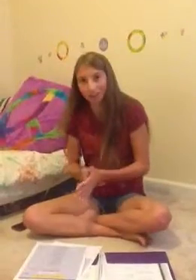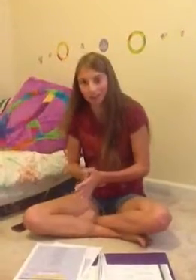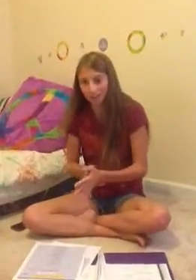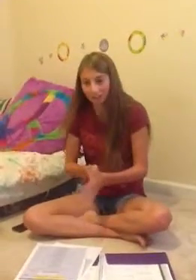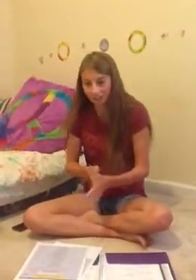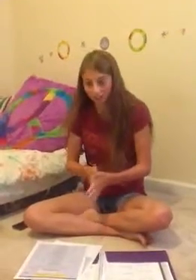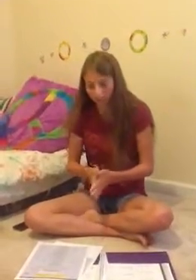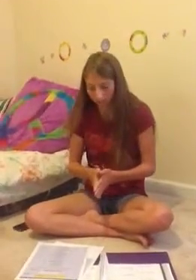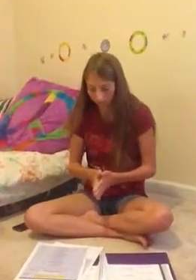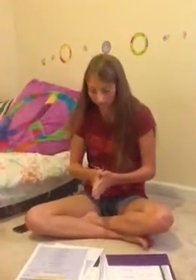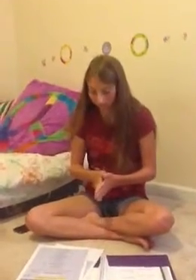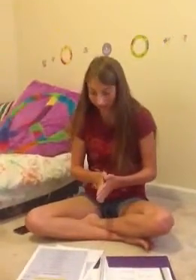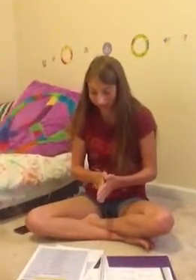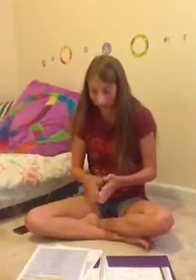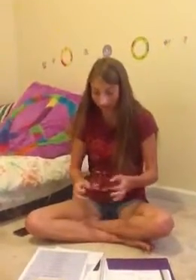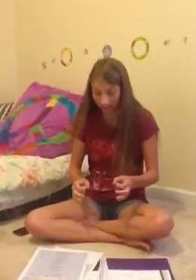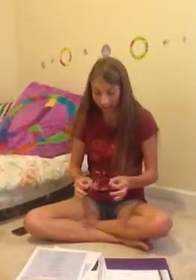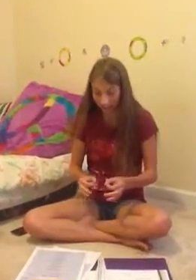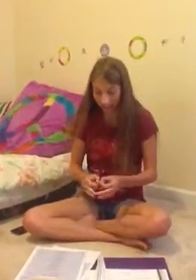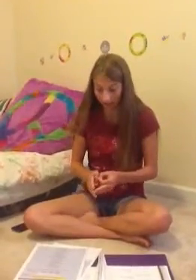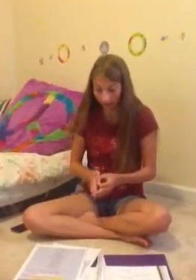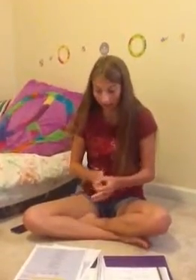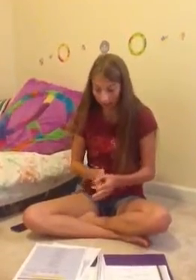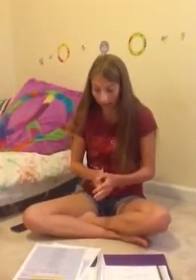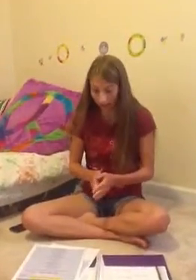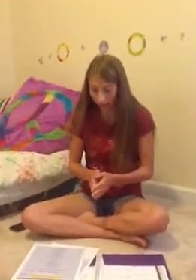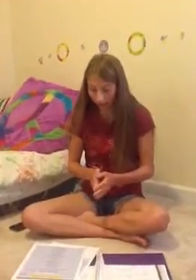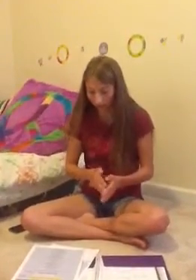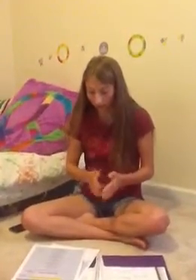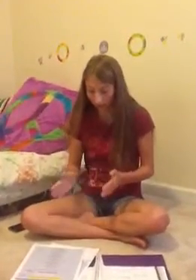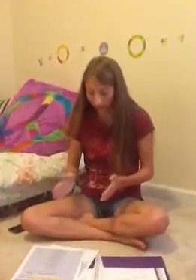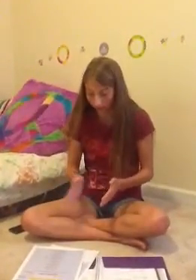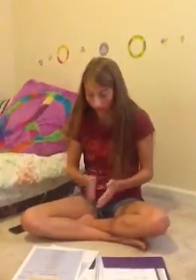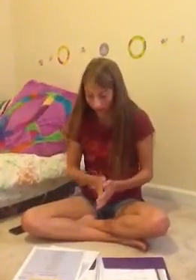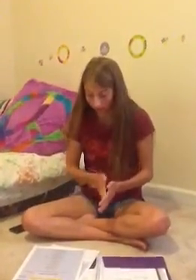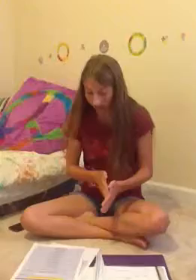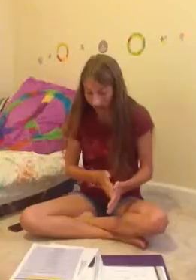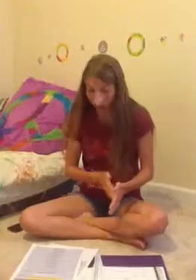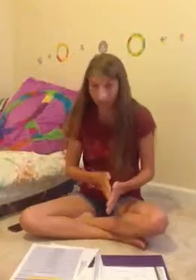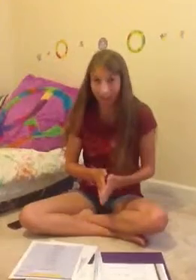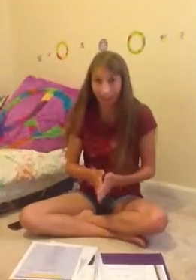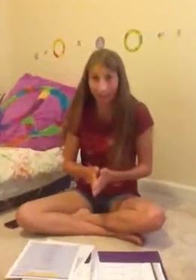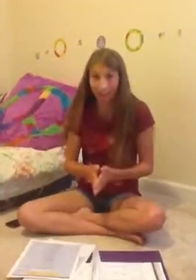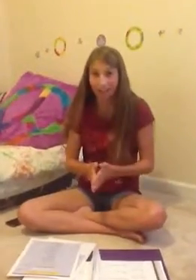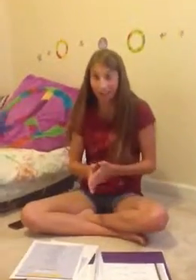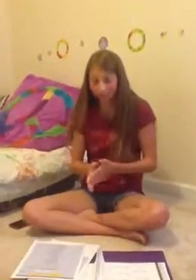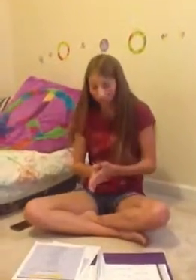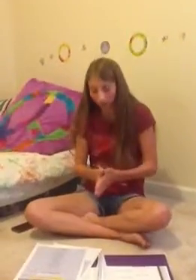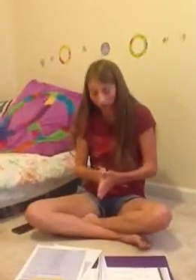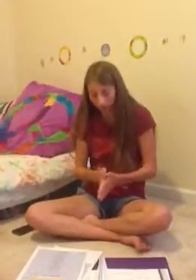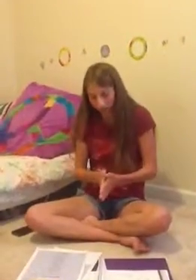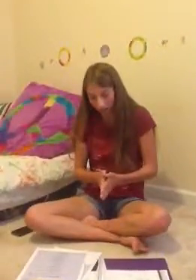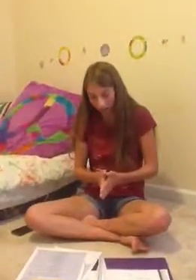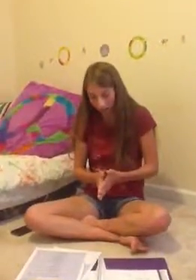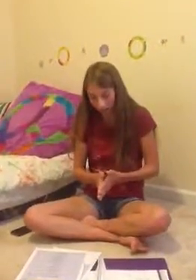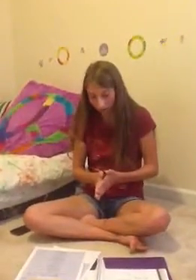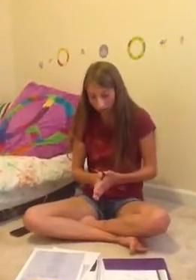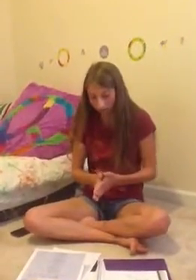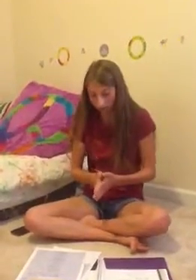um, sign, well, lyric, is if my heart is overwhelmed,